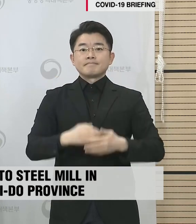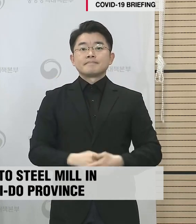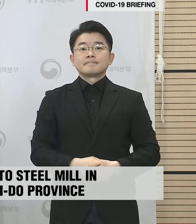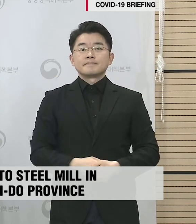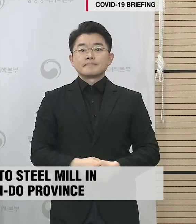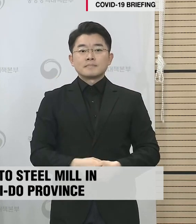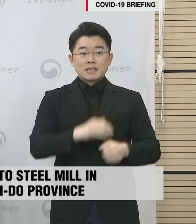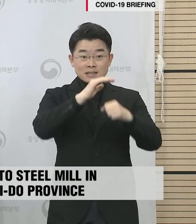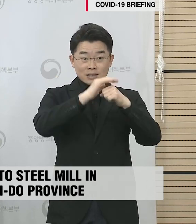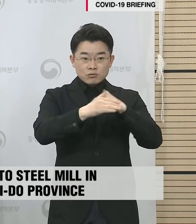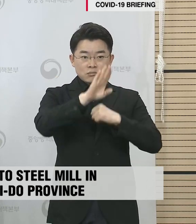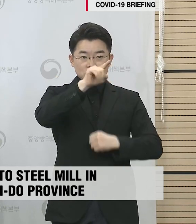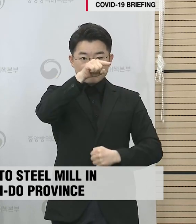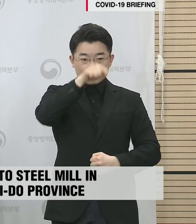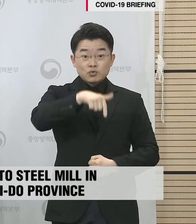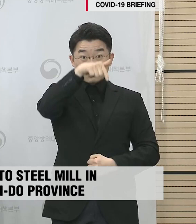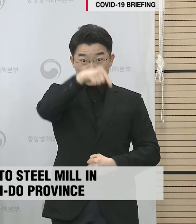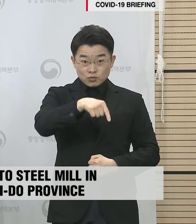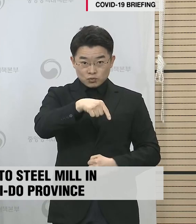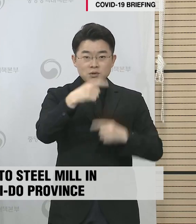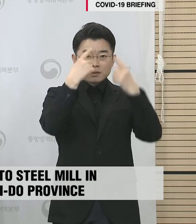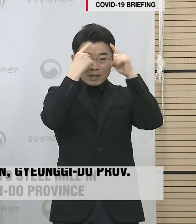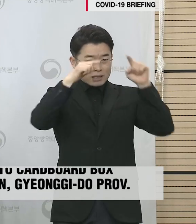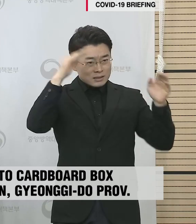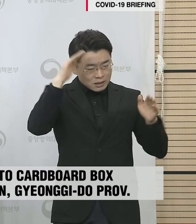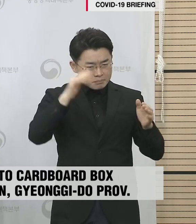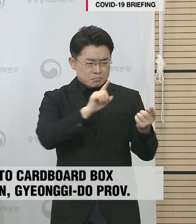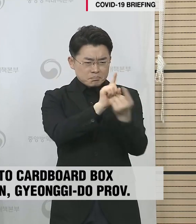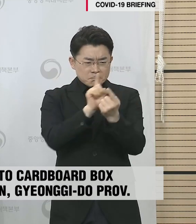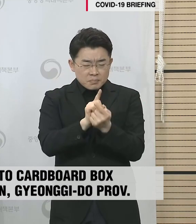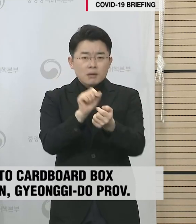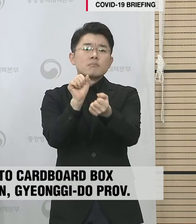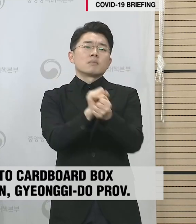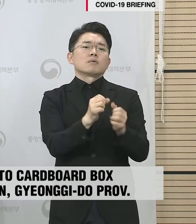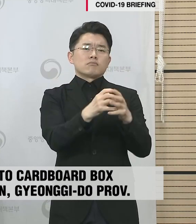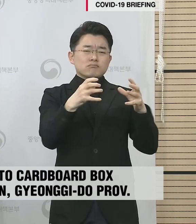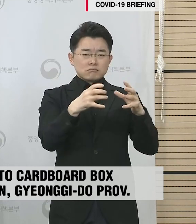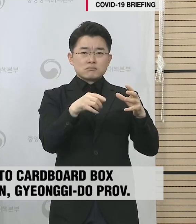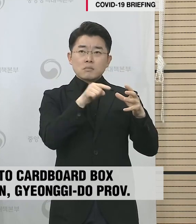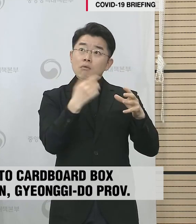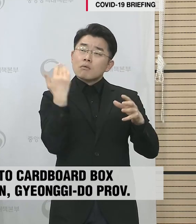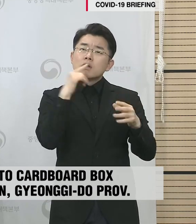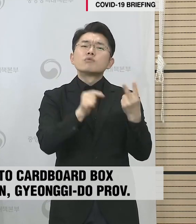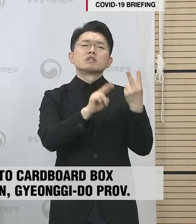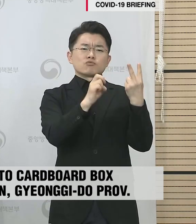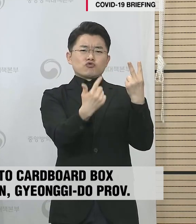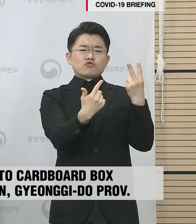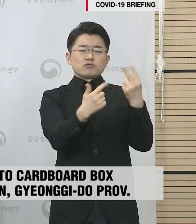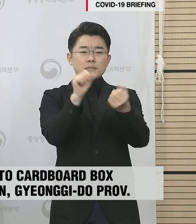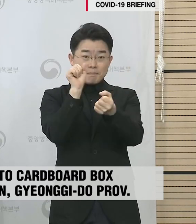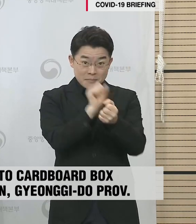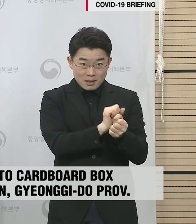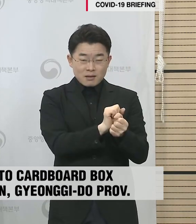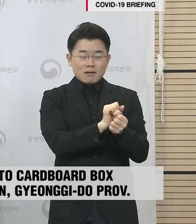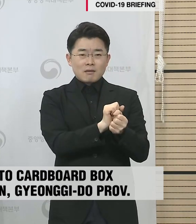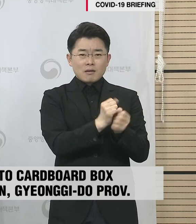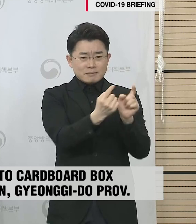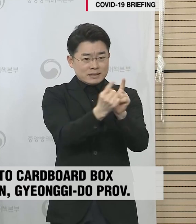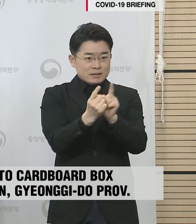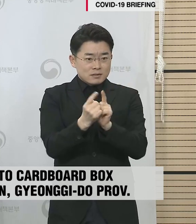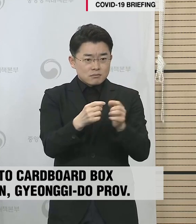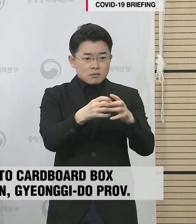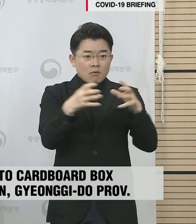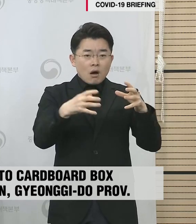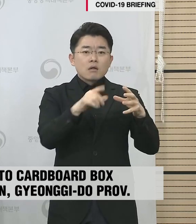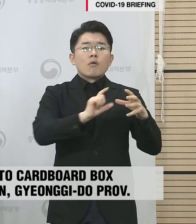in Gyeongbuk Province, in Daegu, Bukgu Province, we also have a university campus meeting, and